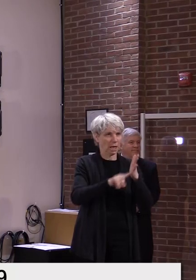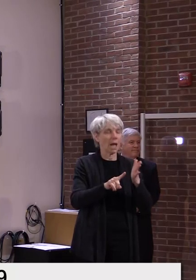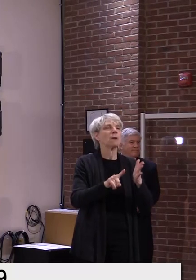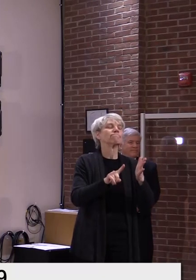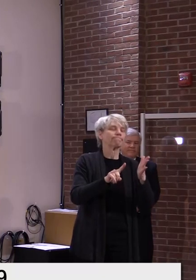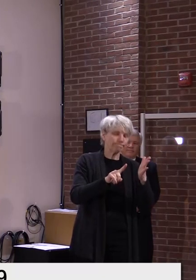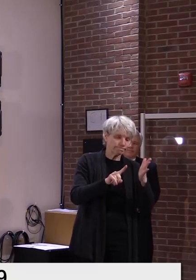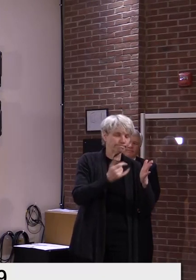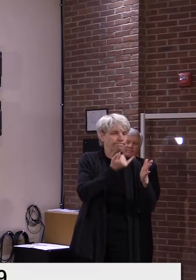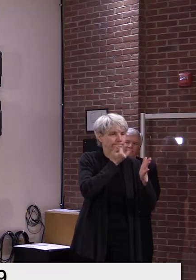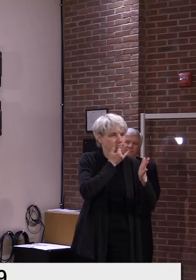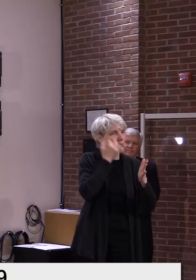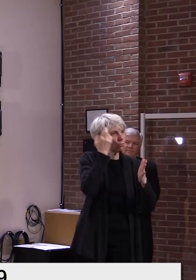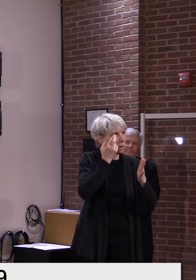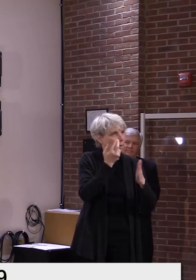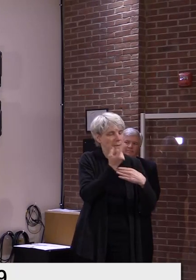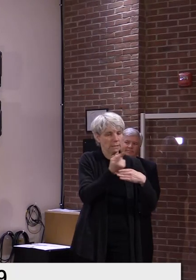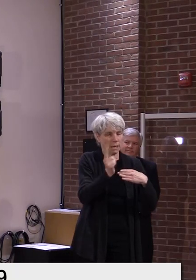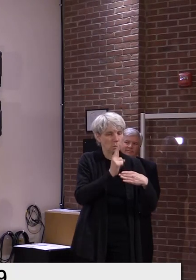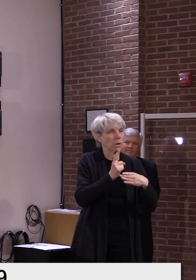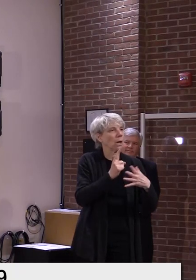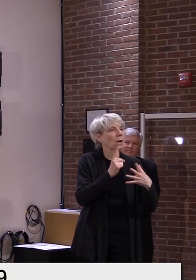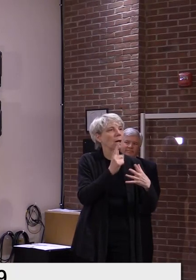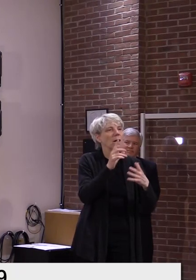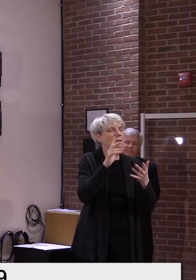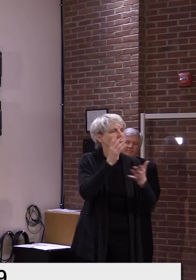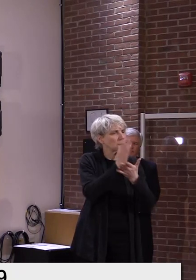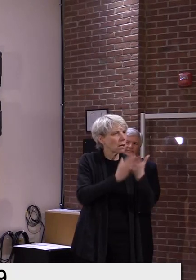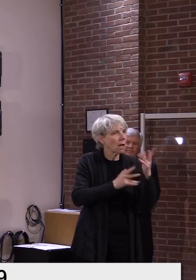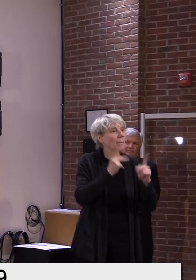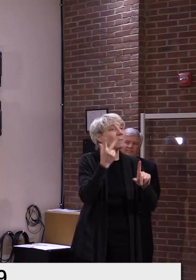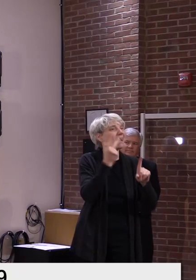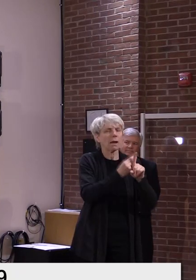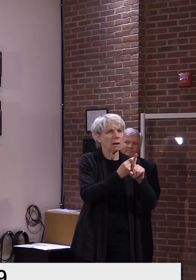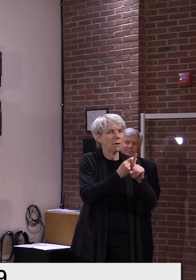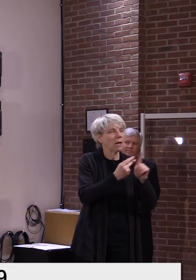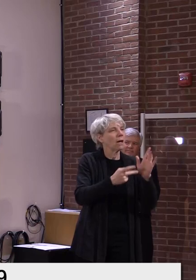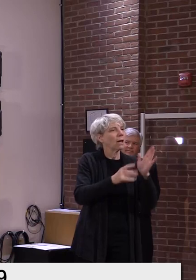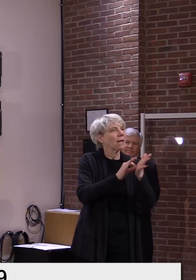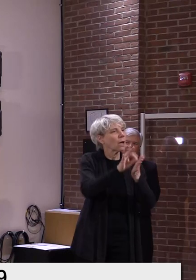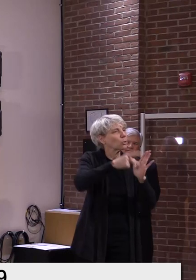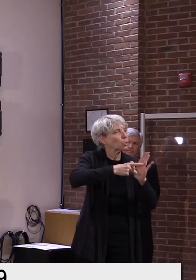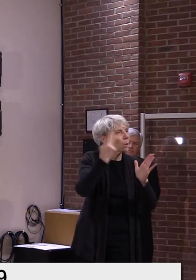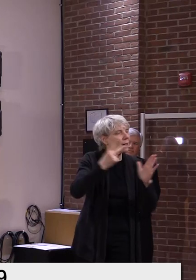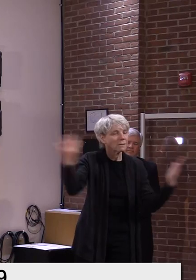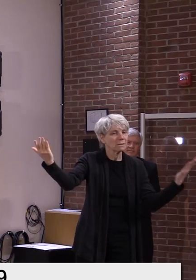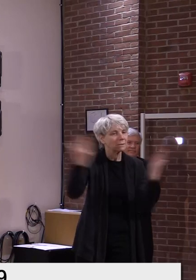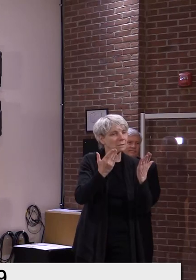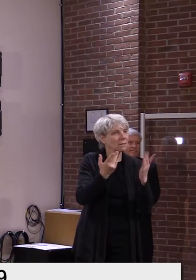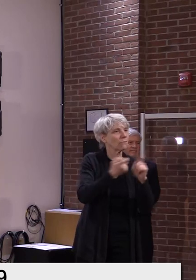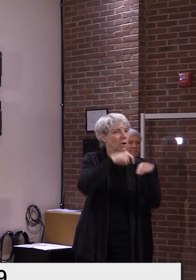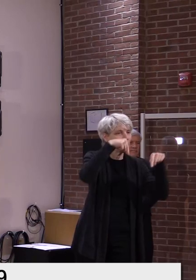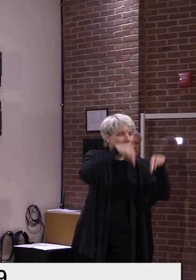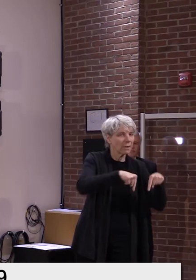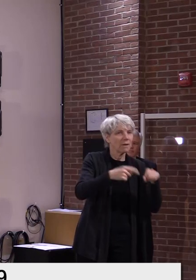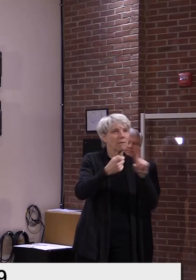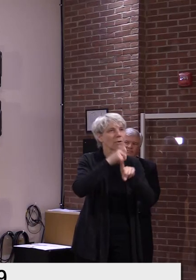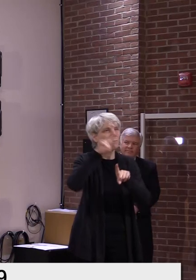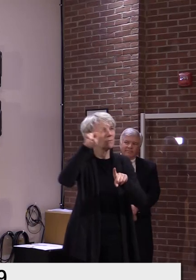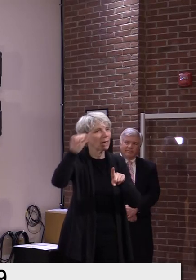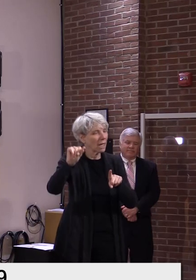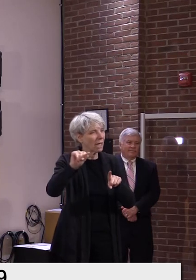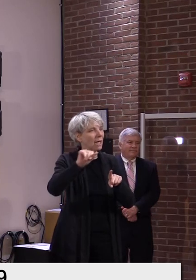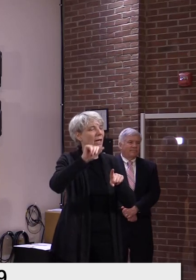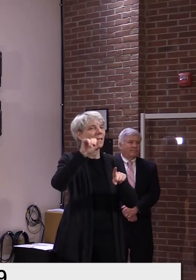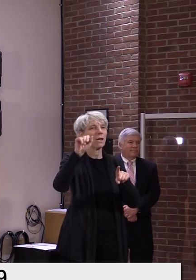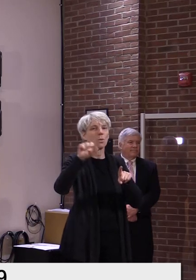So we've rectified that, but we'll continue to provide this information every day. So nobody